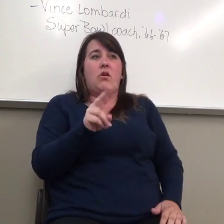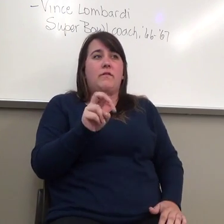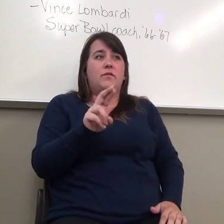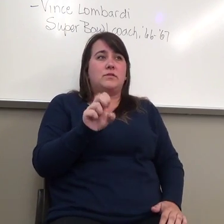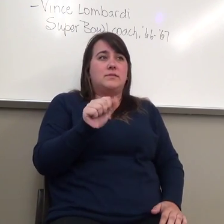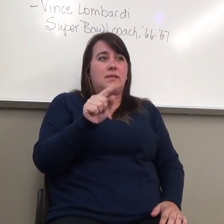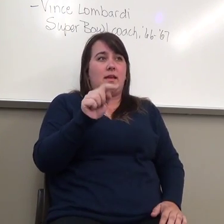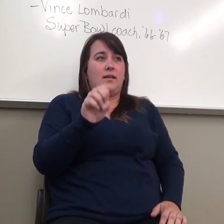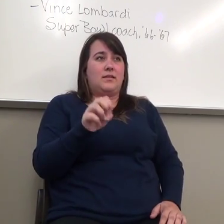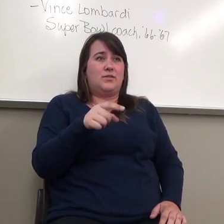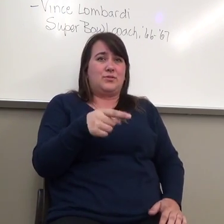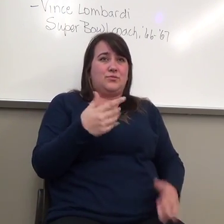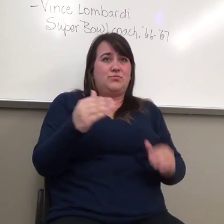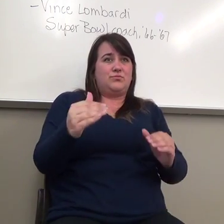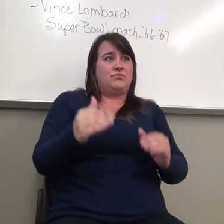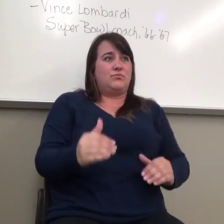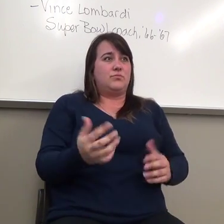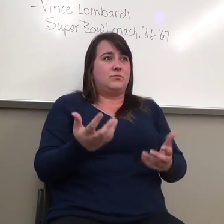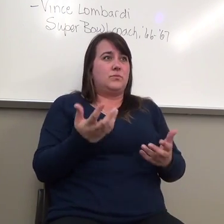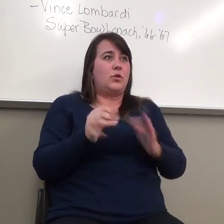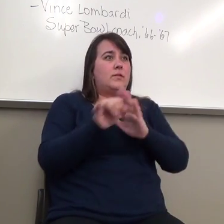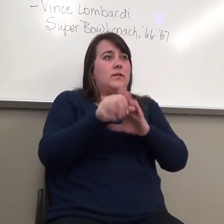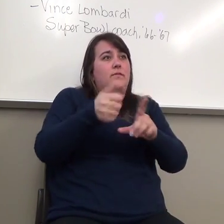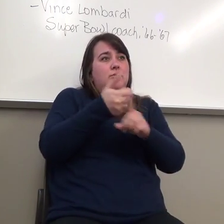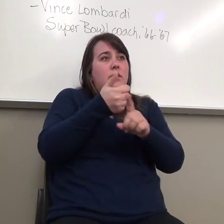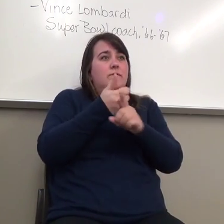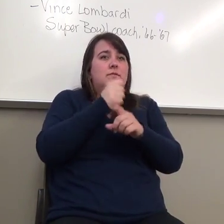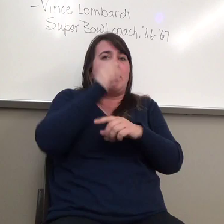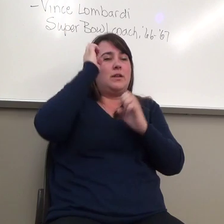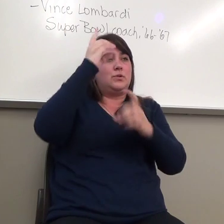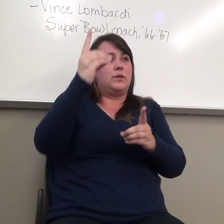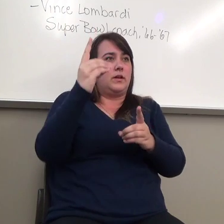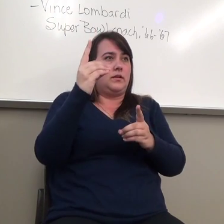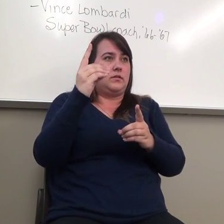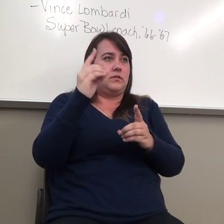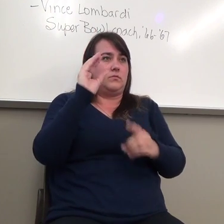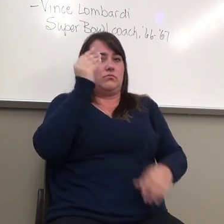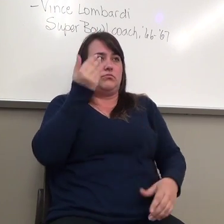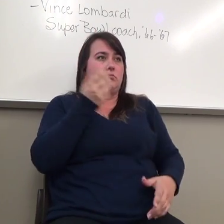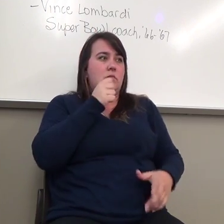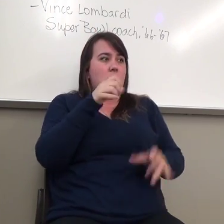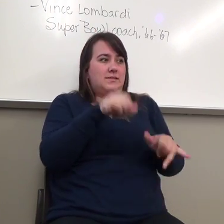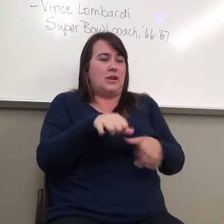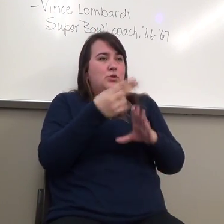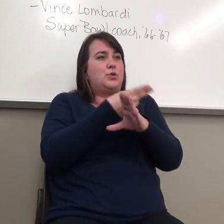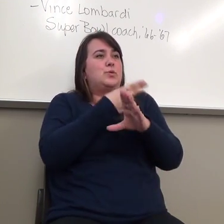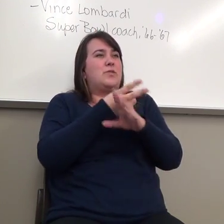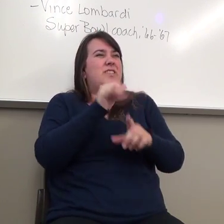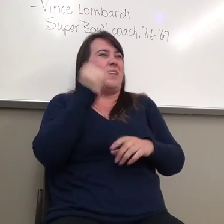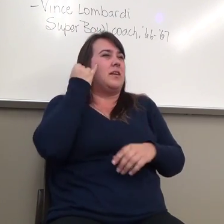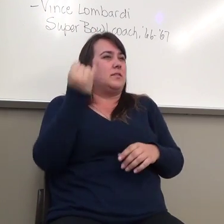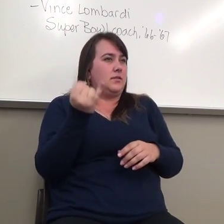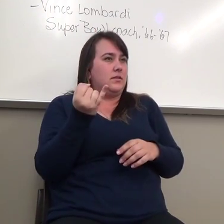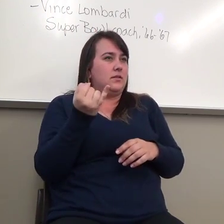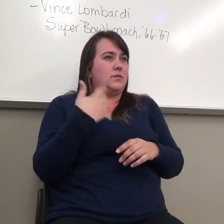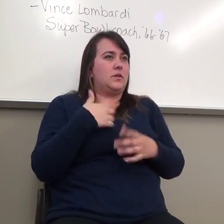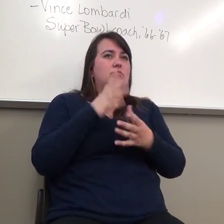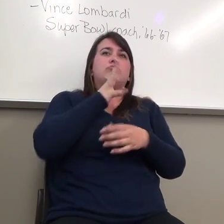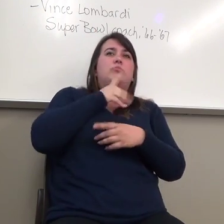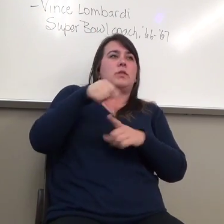are identifying yourself as a non-standard user and thus being viewed as being